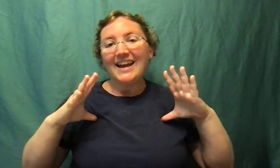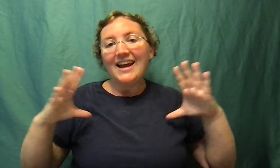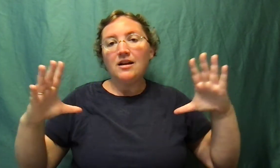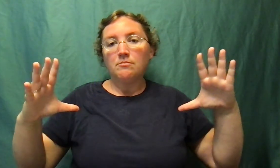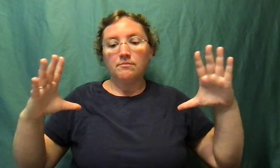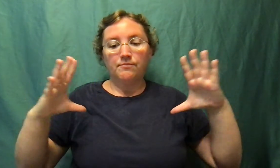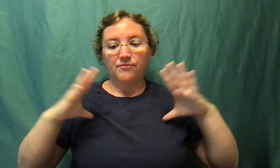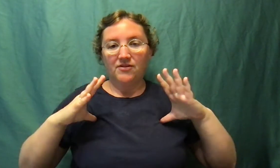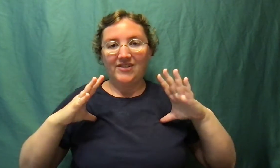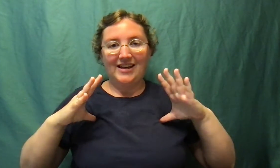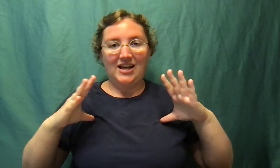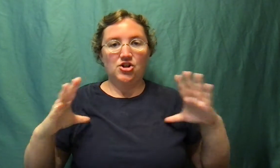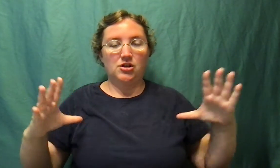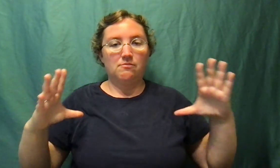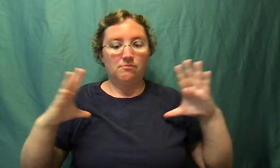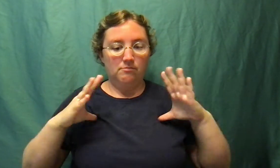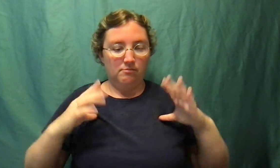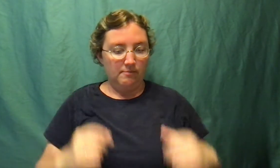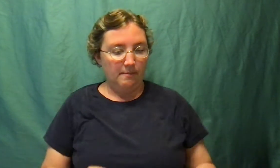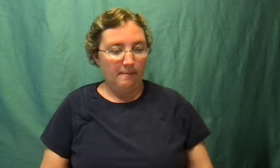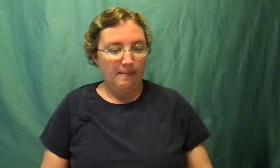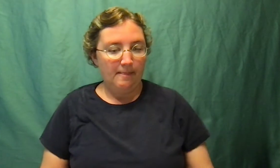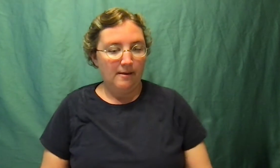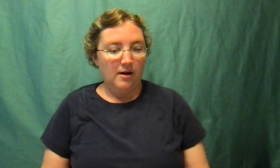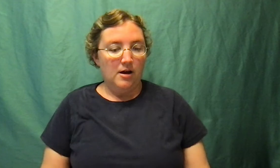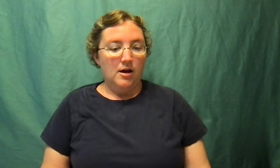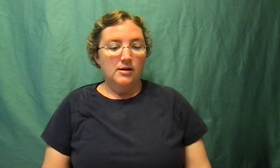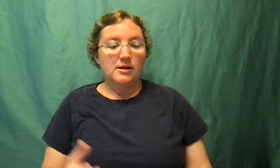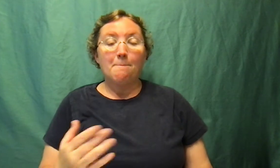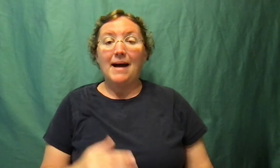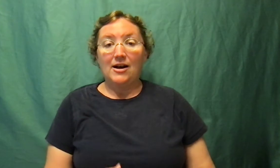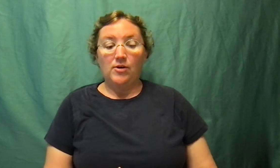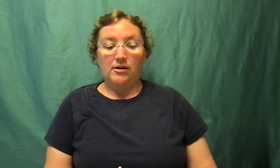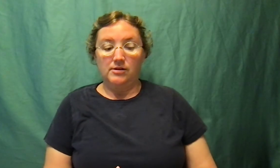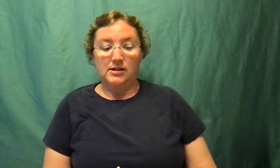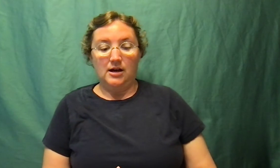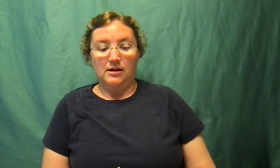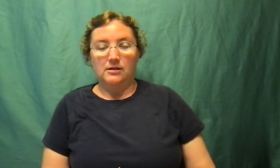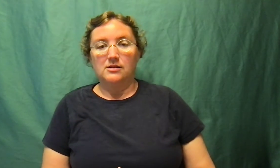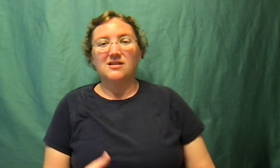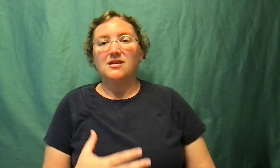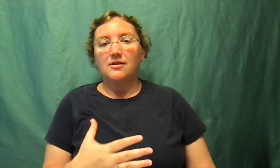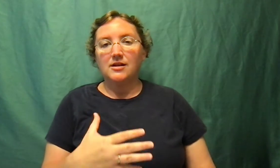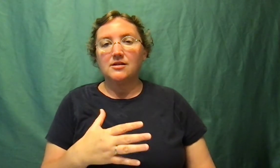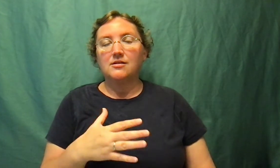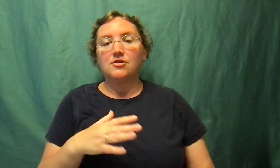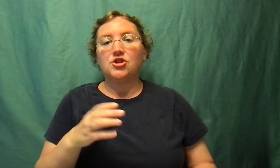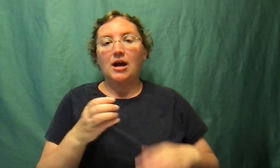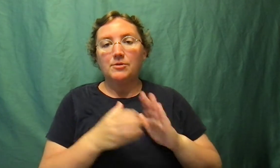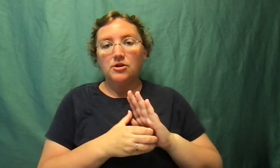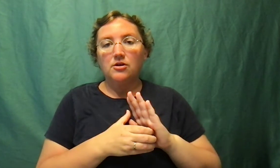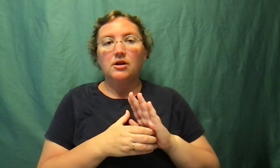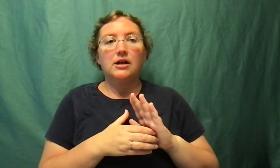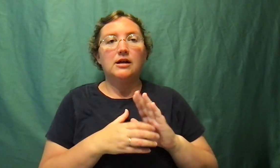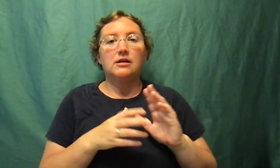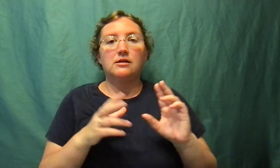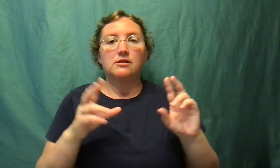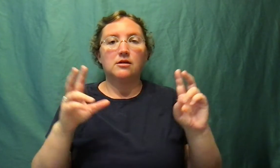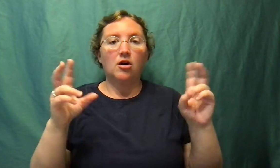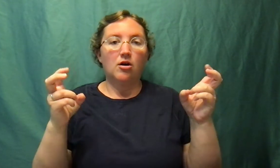Holiday. Vacation. Some background signs. This chapter is